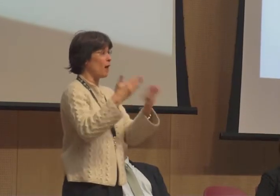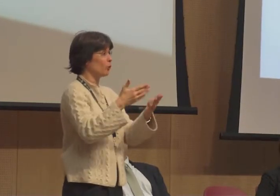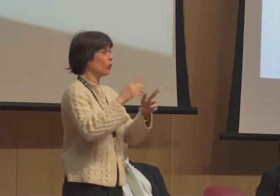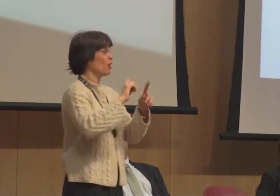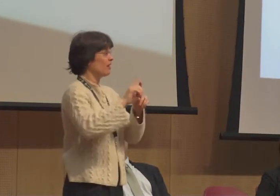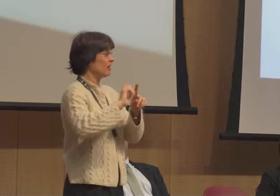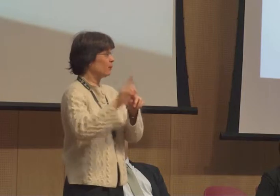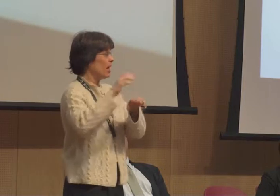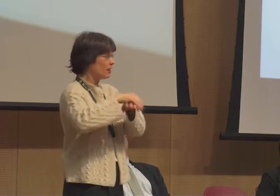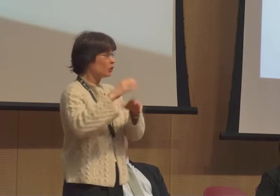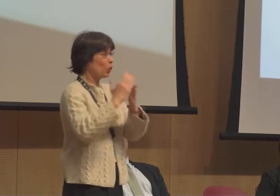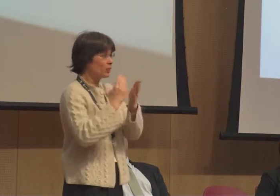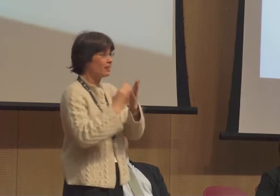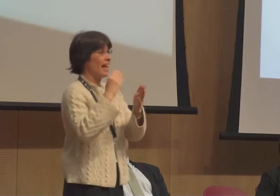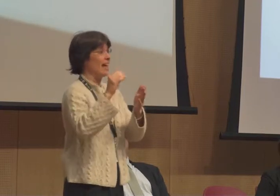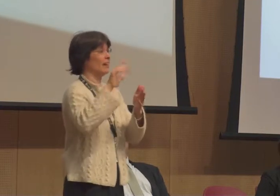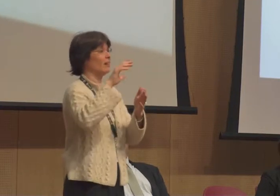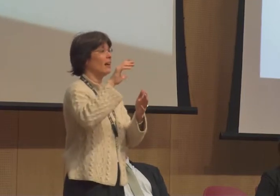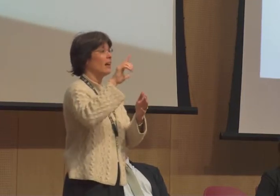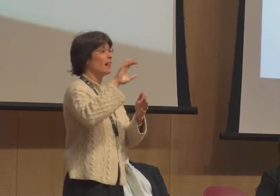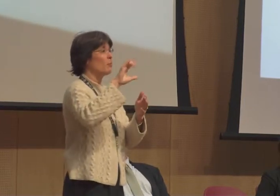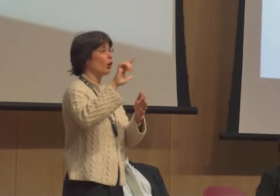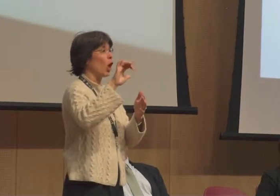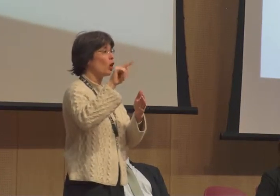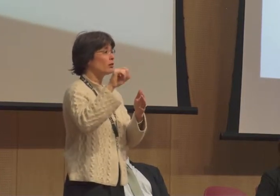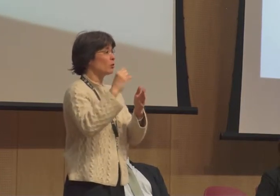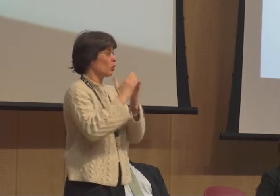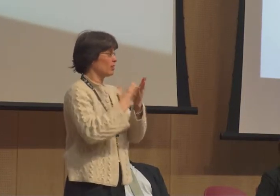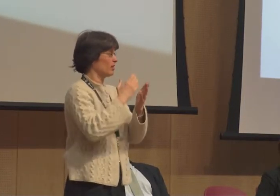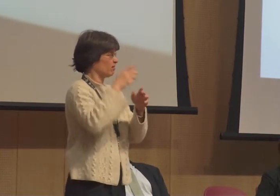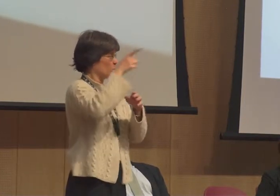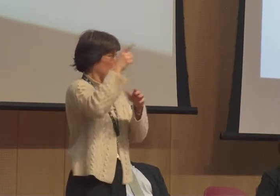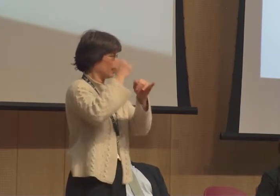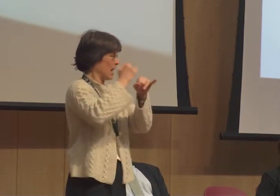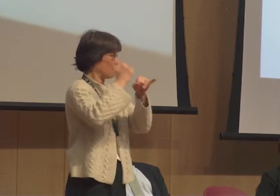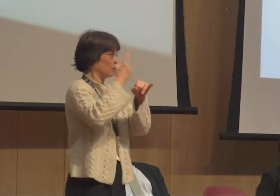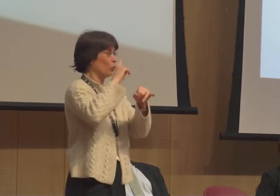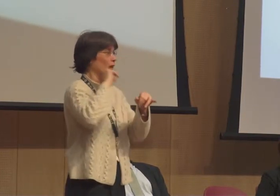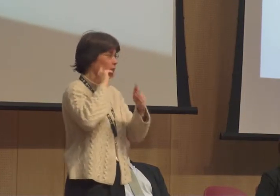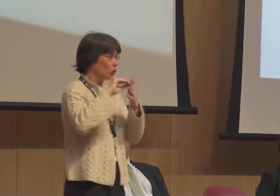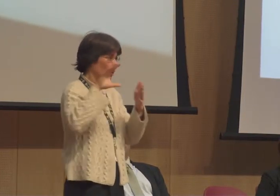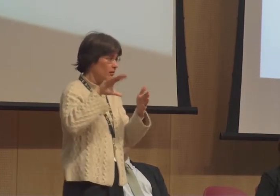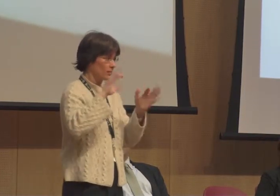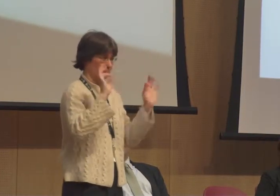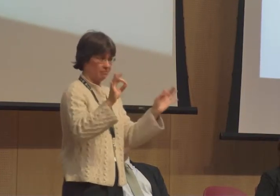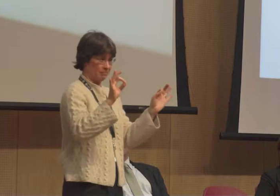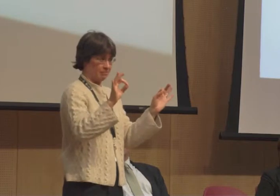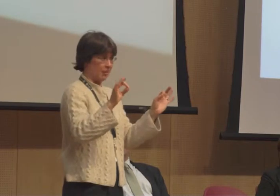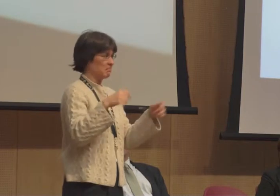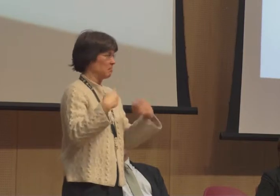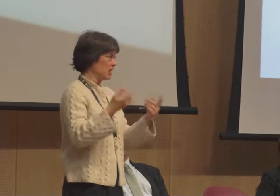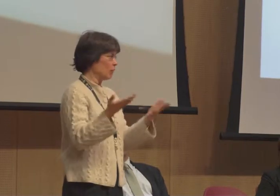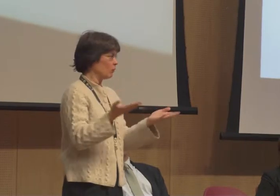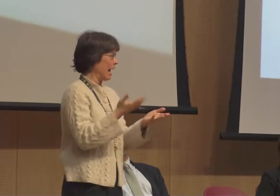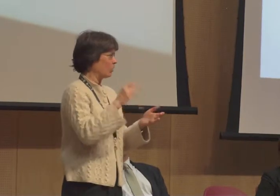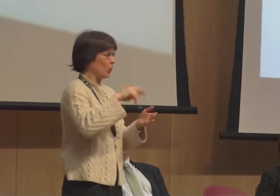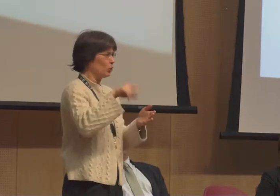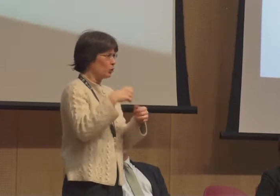offer different English courses and liberal arts courses across campus for guest students. Been here now 22